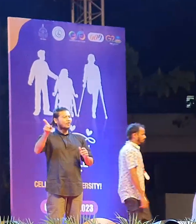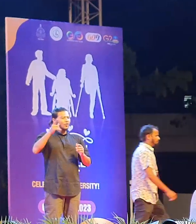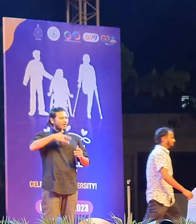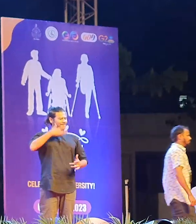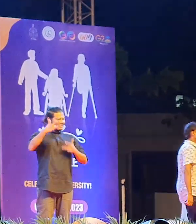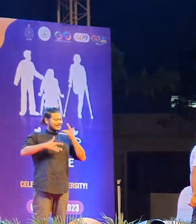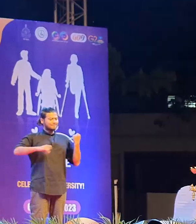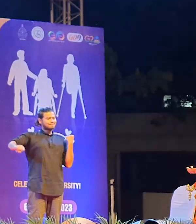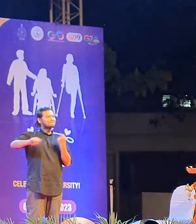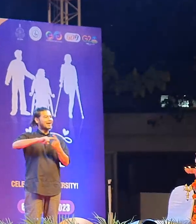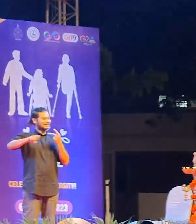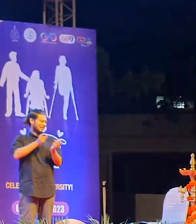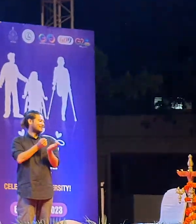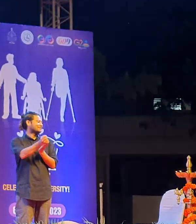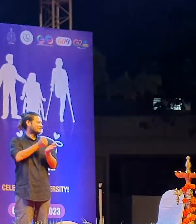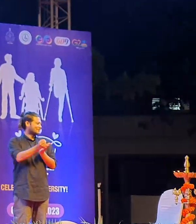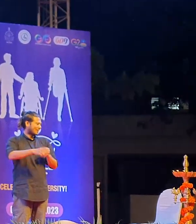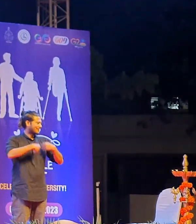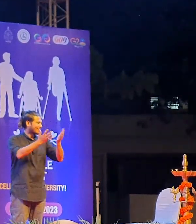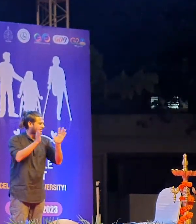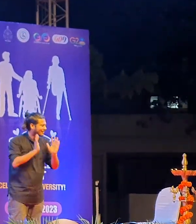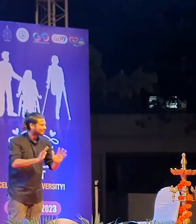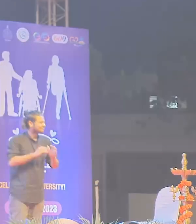goes. Okay.